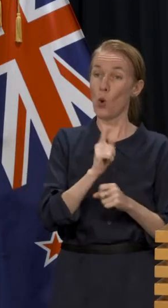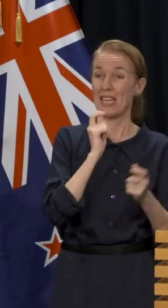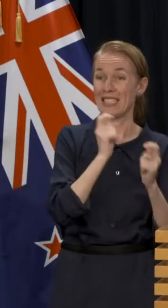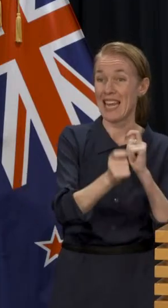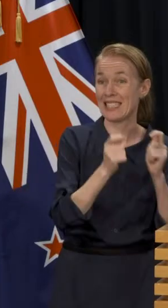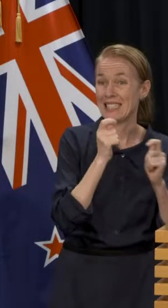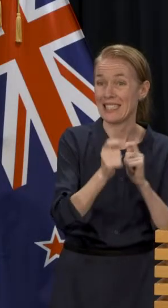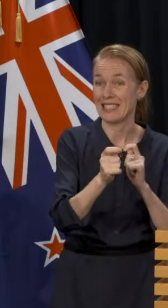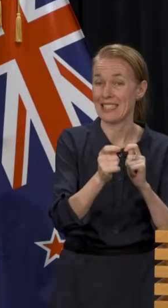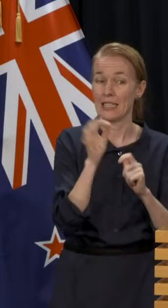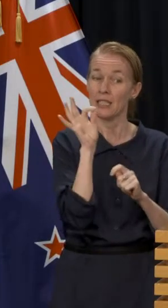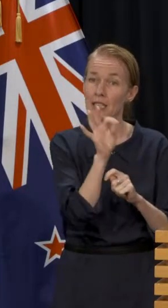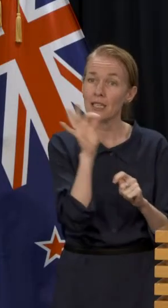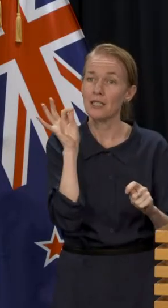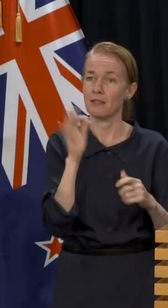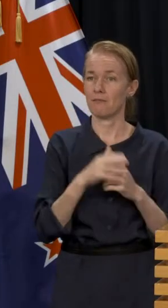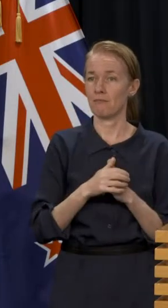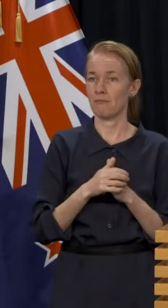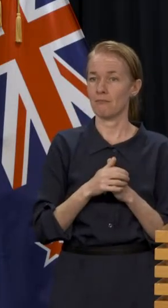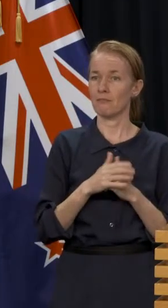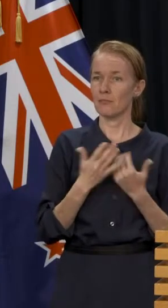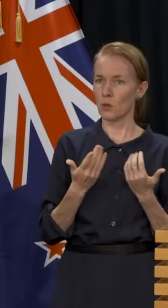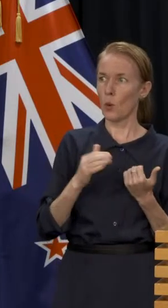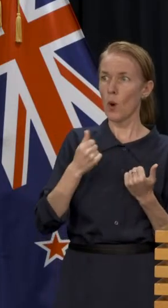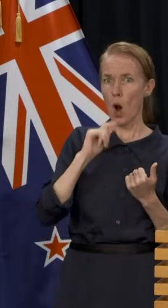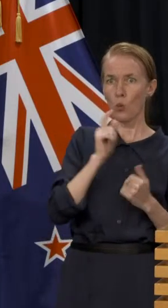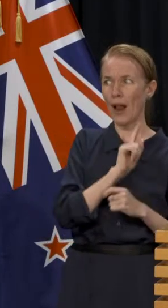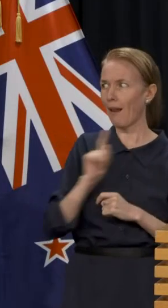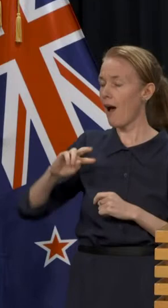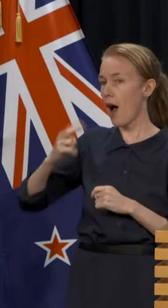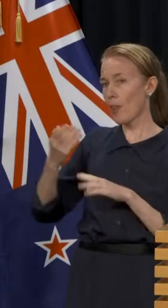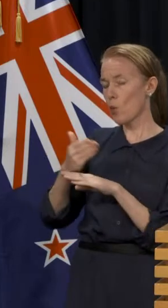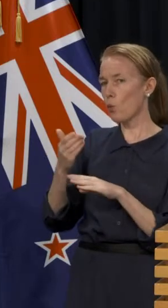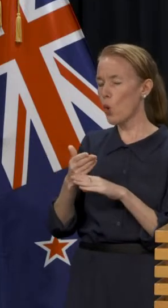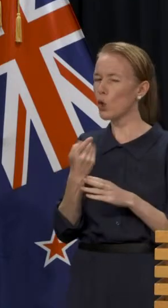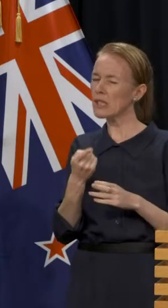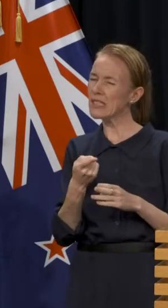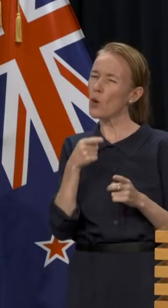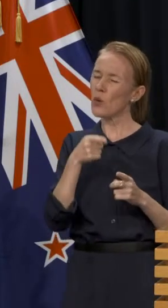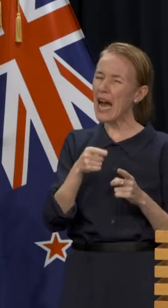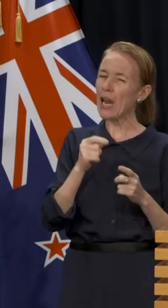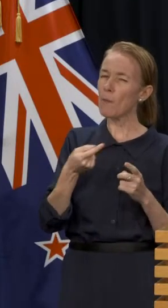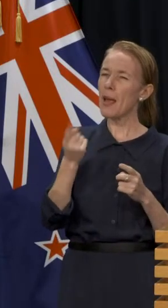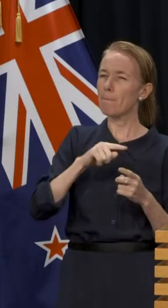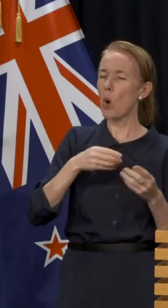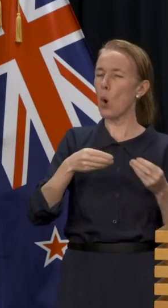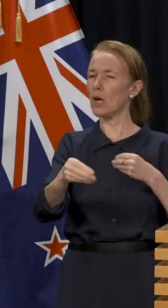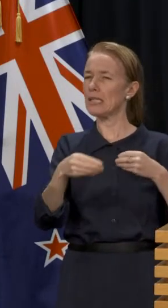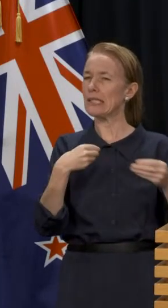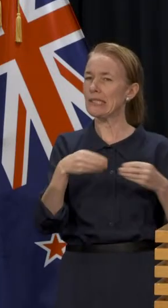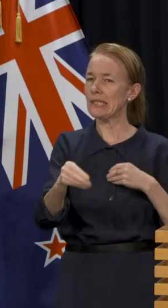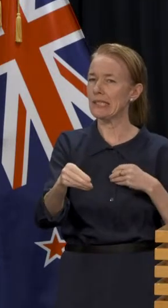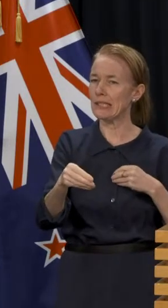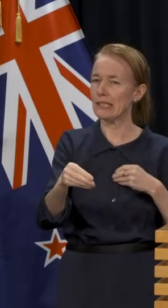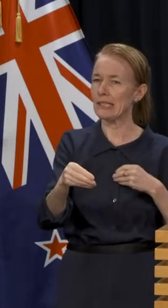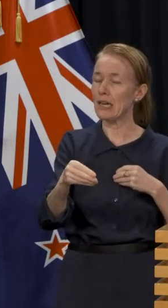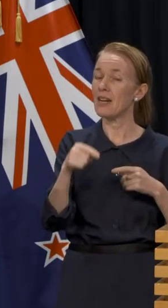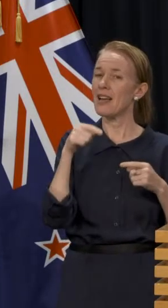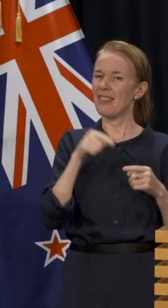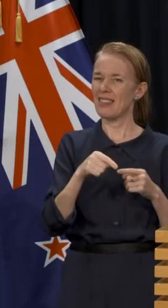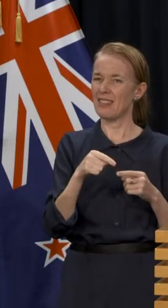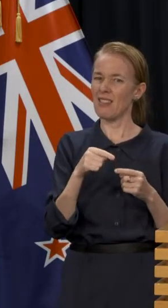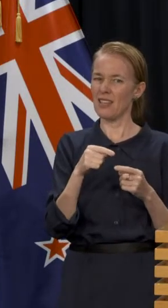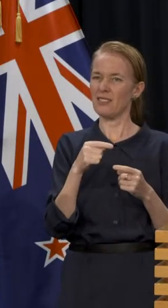working all of the time. So we do have to accept that there will be more staff flowing through those facilities because it's not a full-time